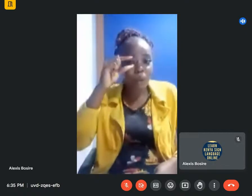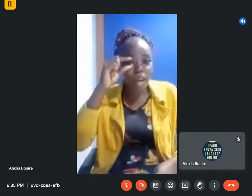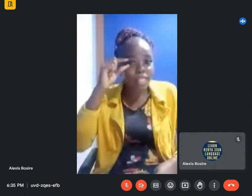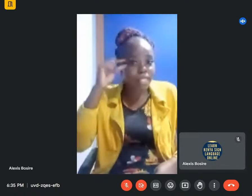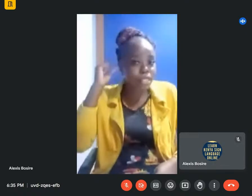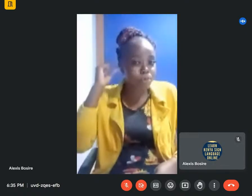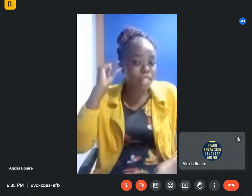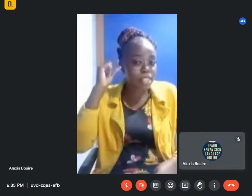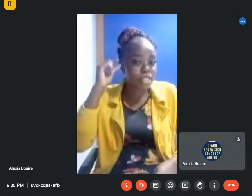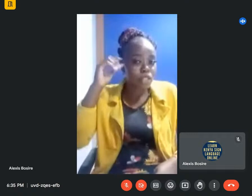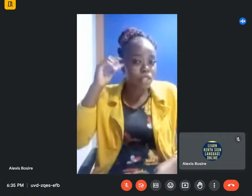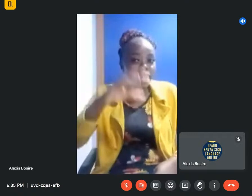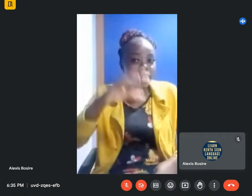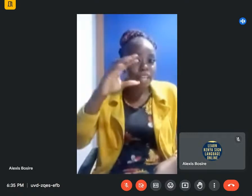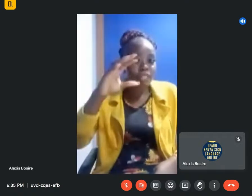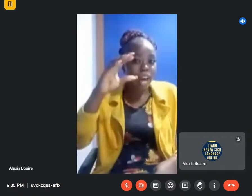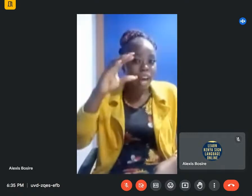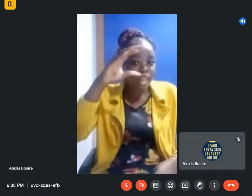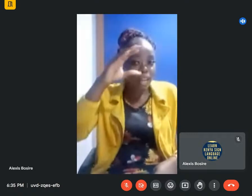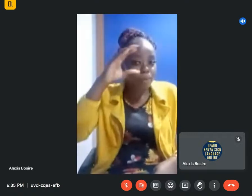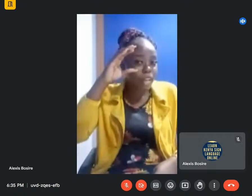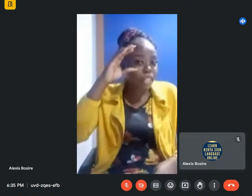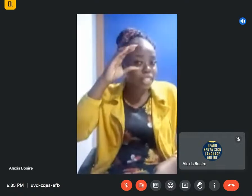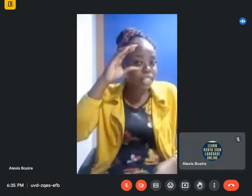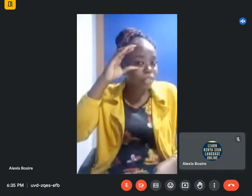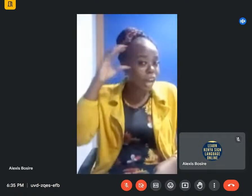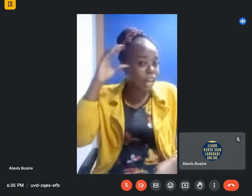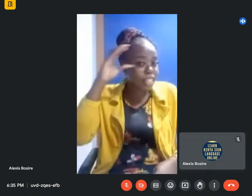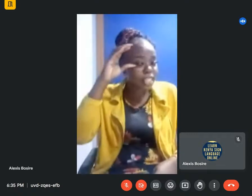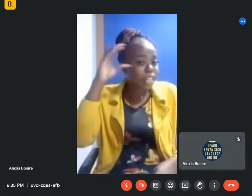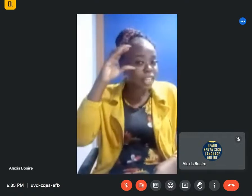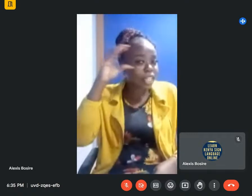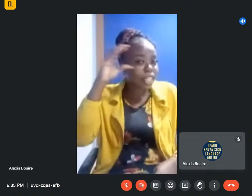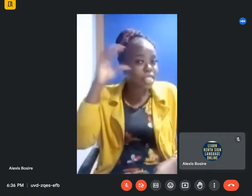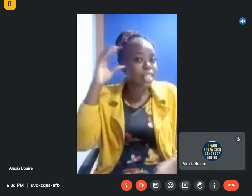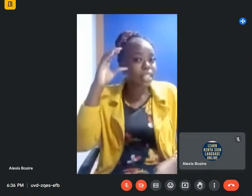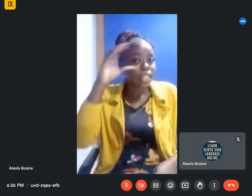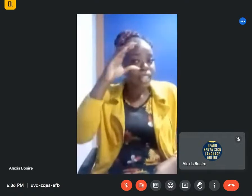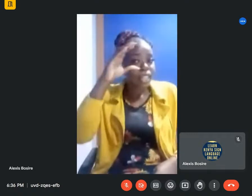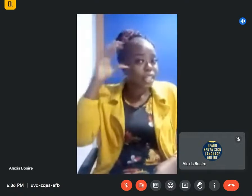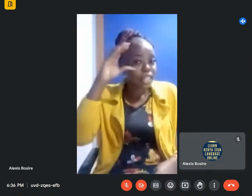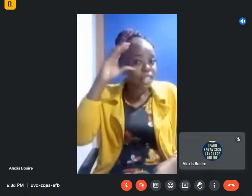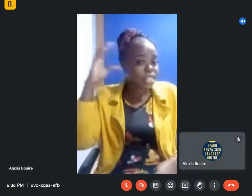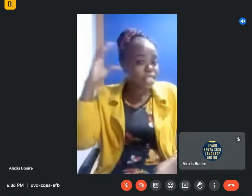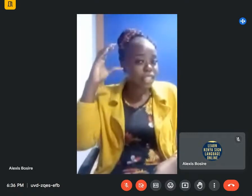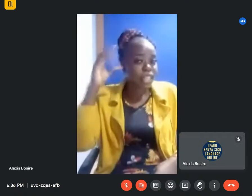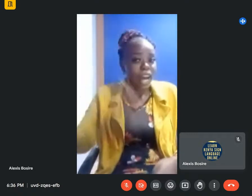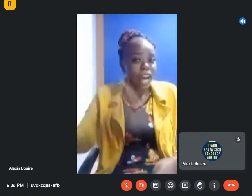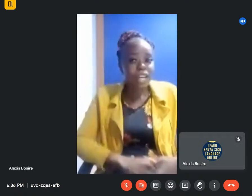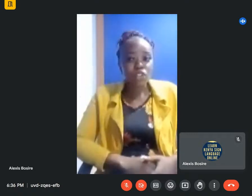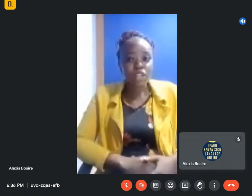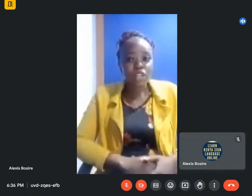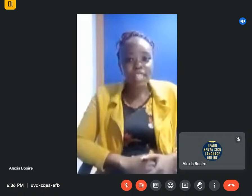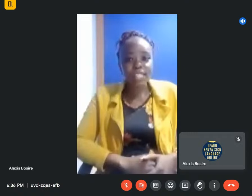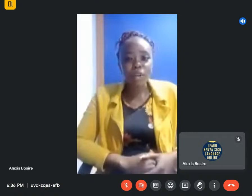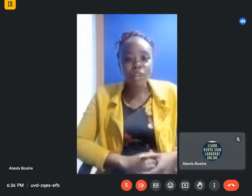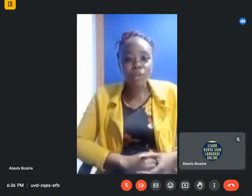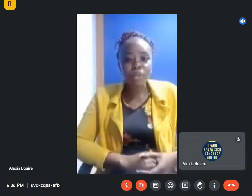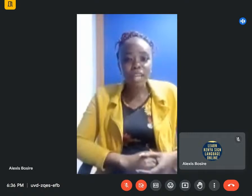wears specs. So I'll give her a sign name. I'll identify as Christine. Christine, yeah. So next time when we meet,